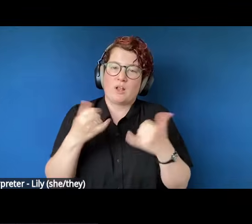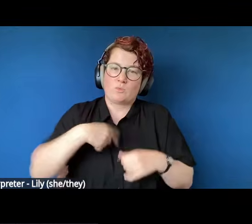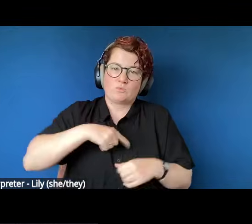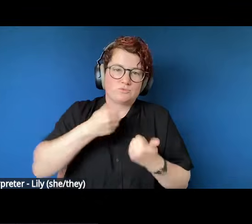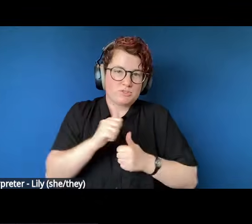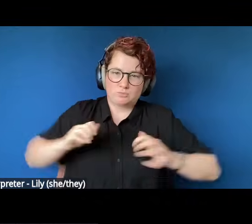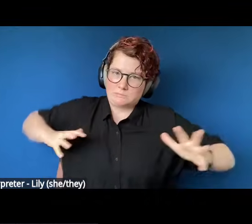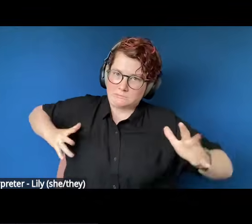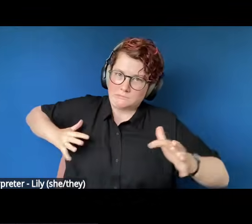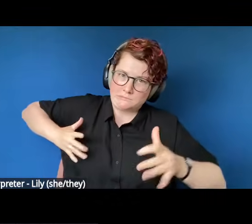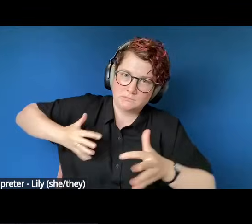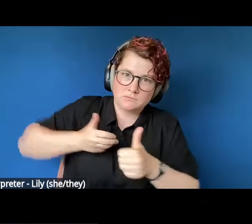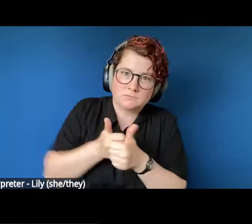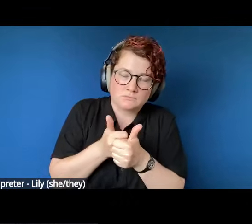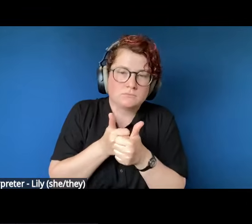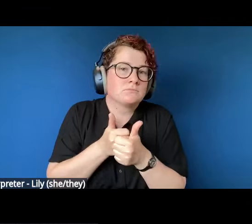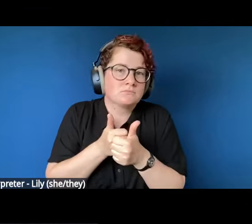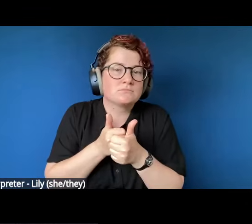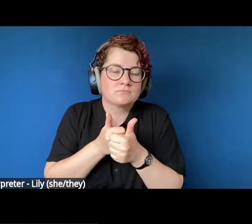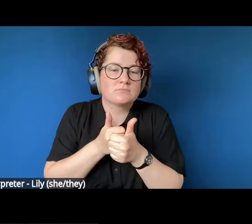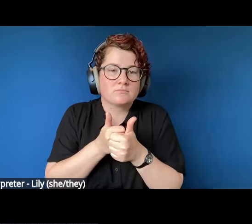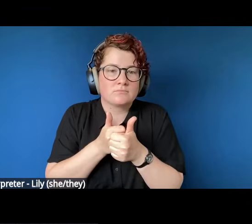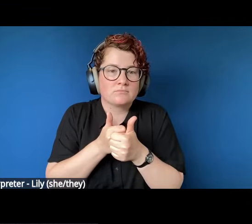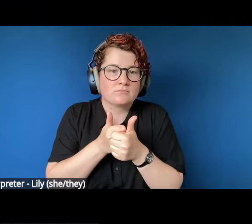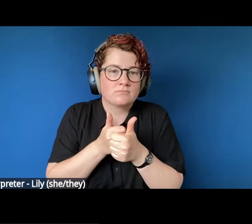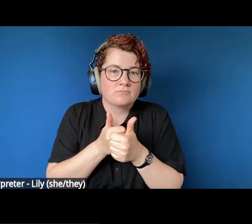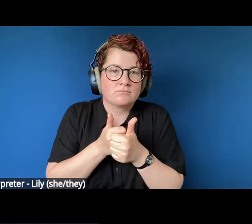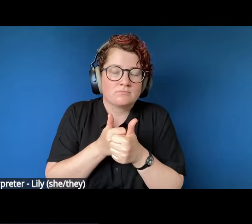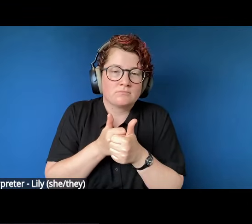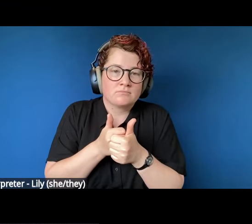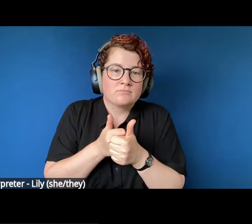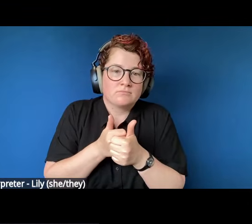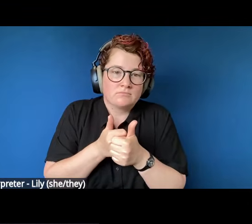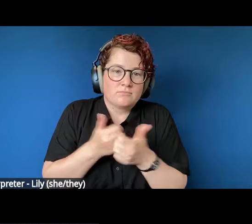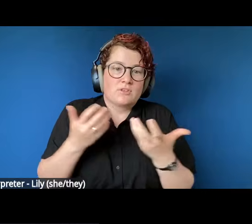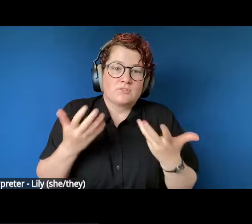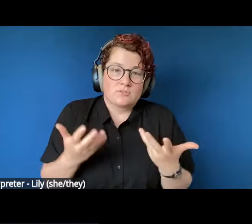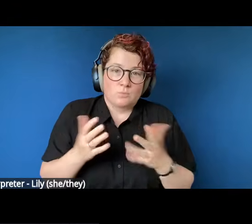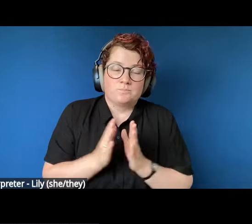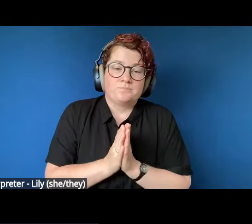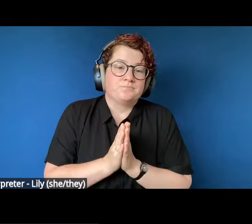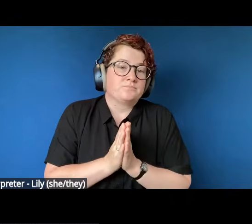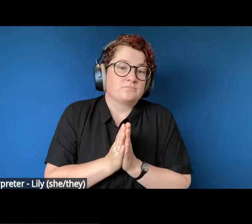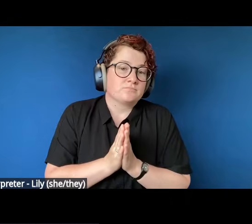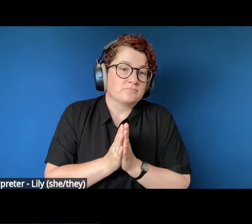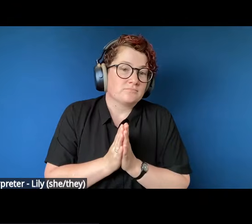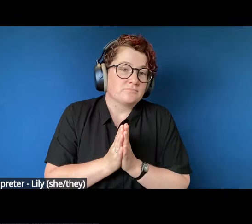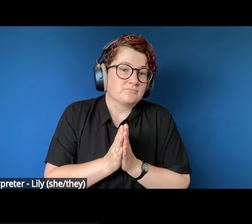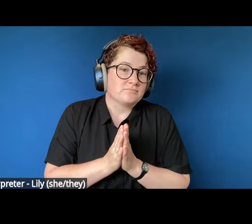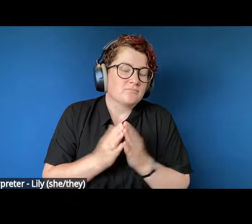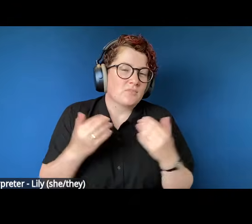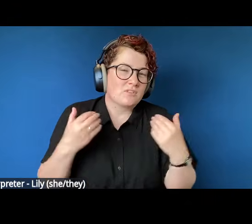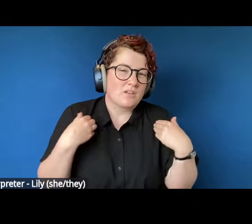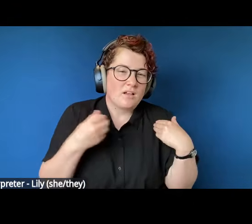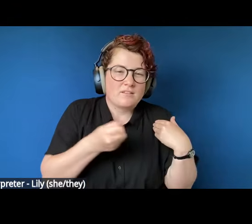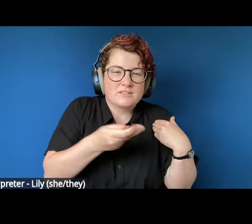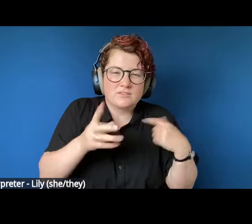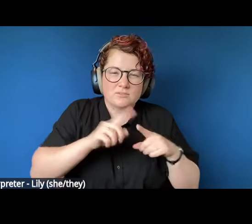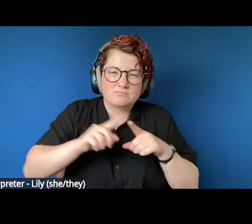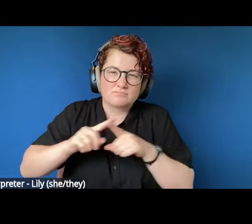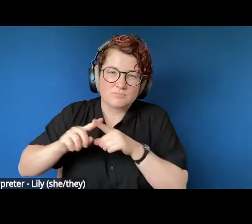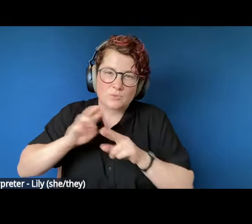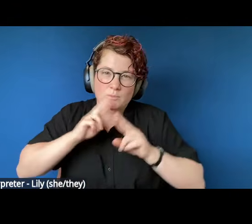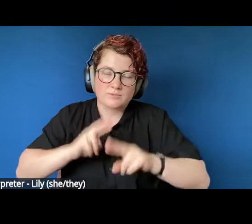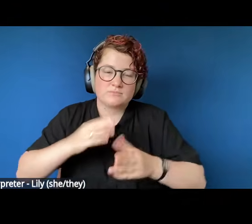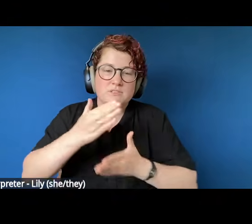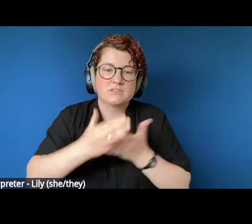up to speed, I've made several requests on behalf of the board for various reports. We shall see some of which are in